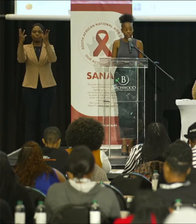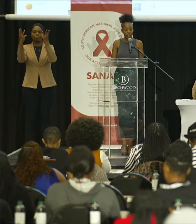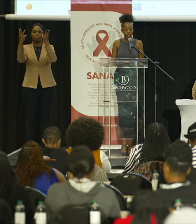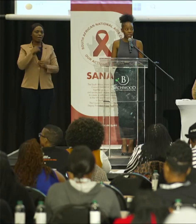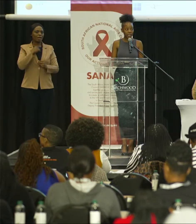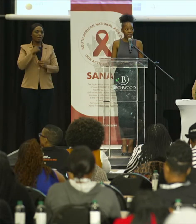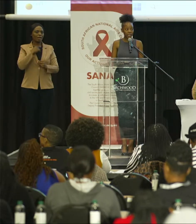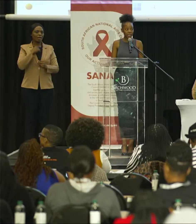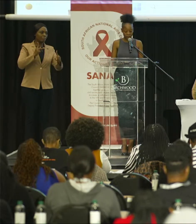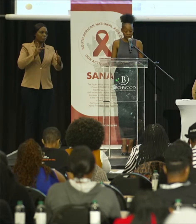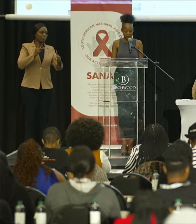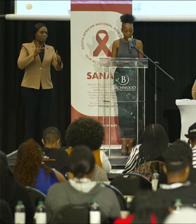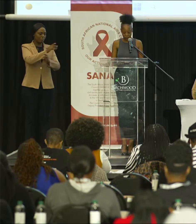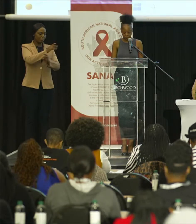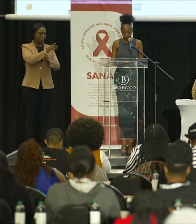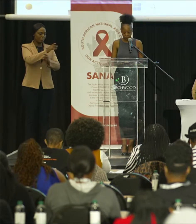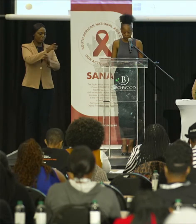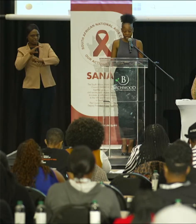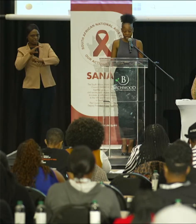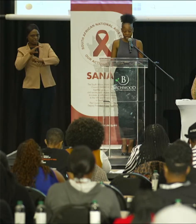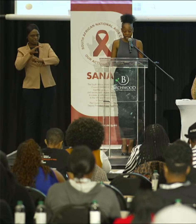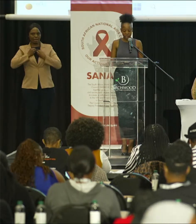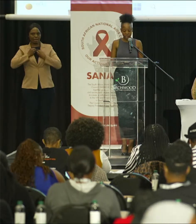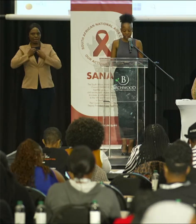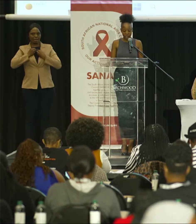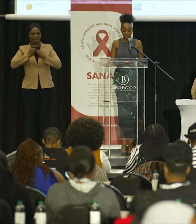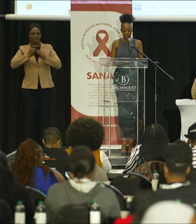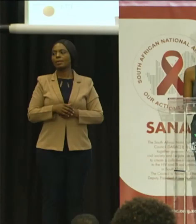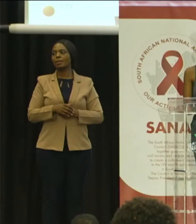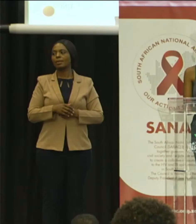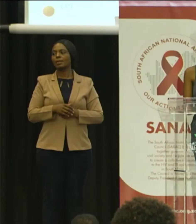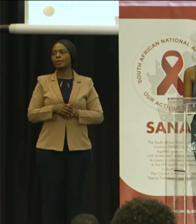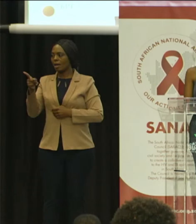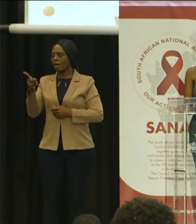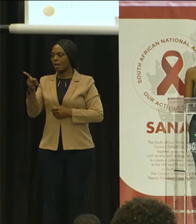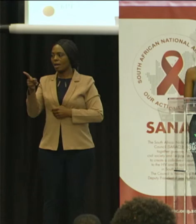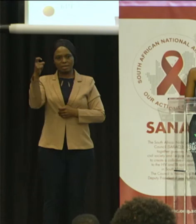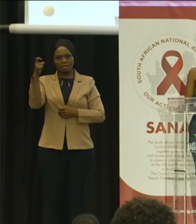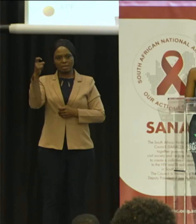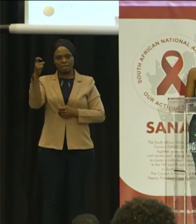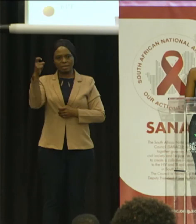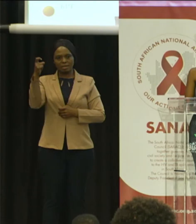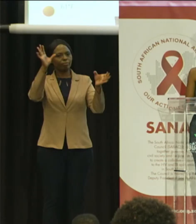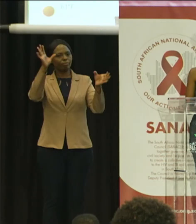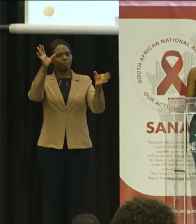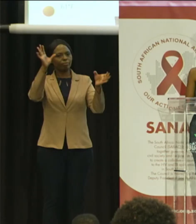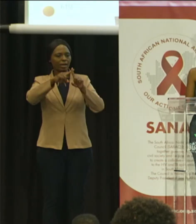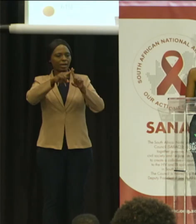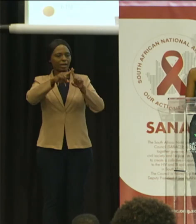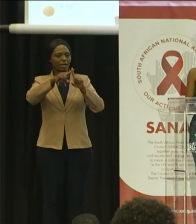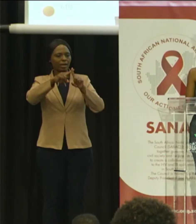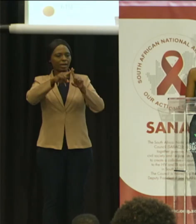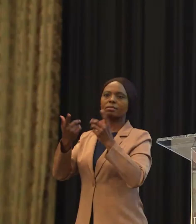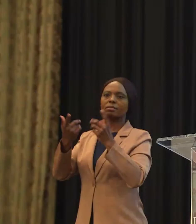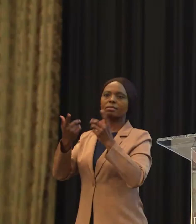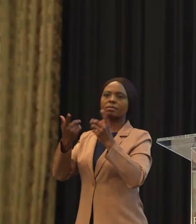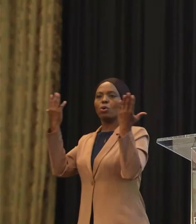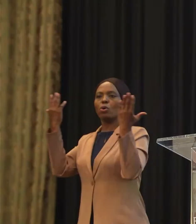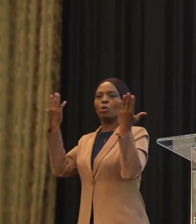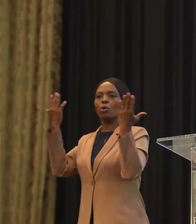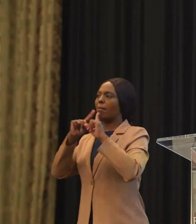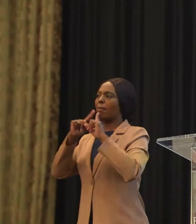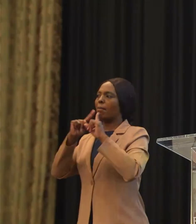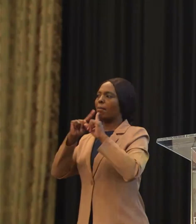we are mandated. I believe we had a lot of experts in mental health in the room, but due to